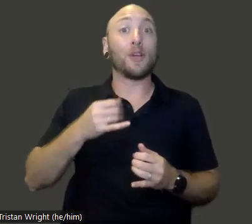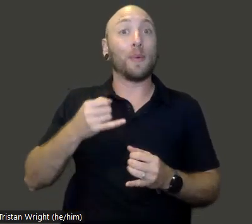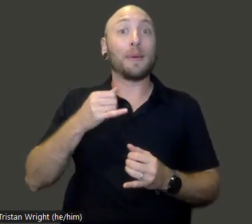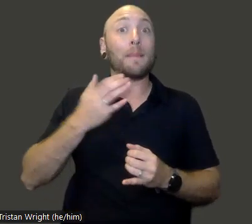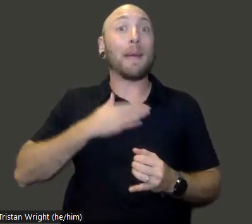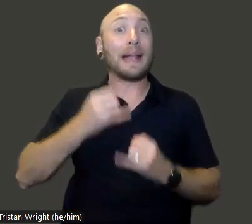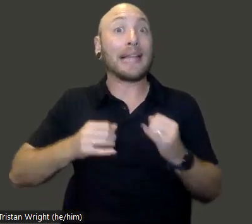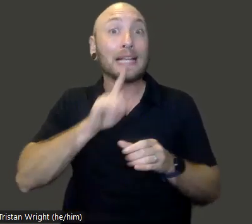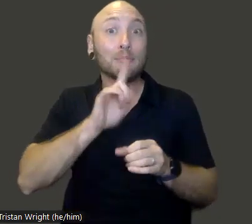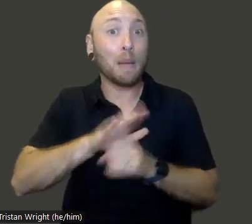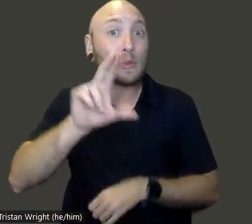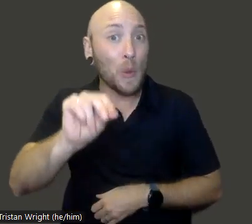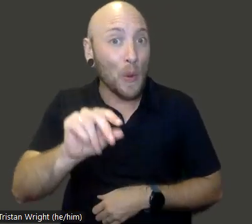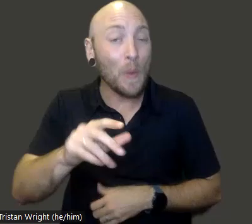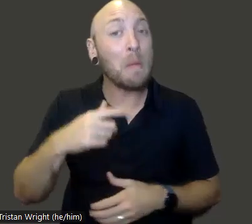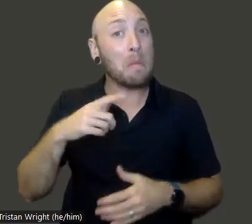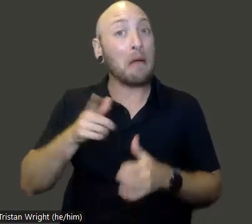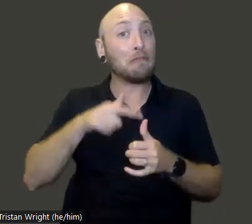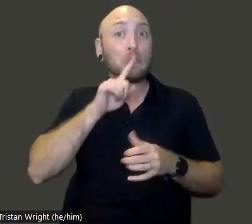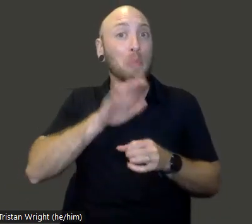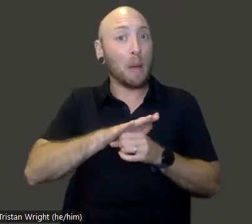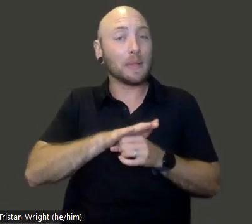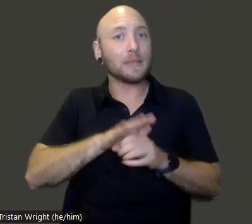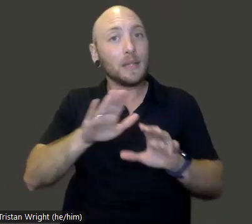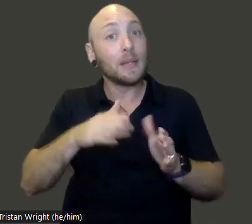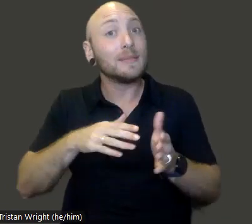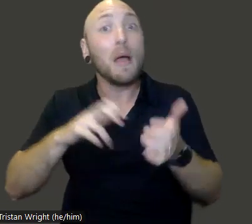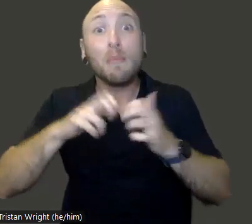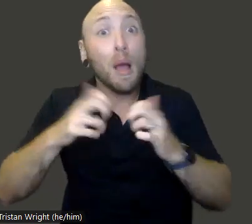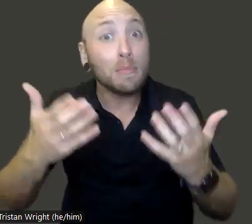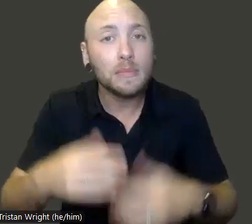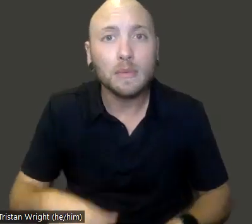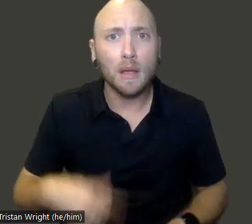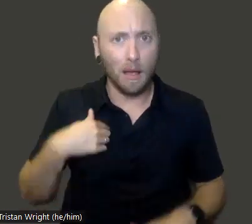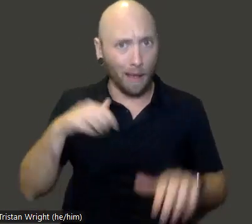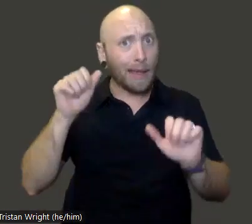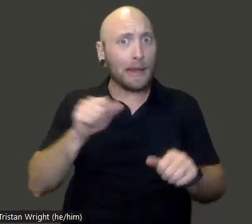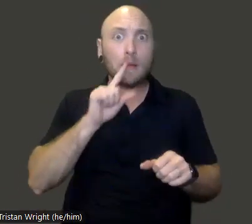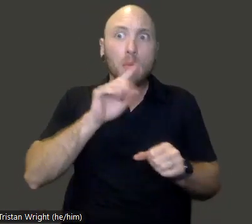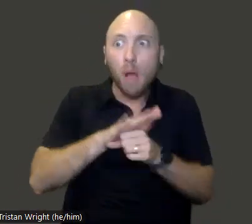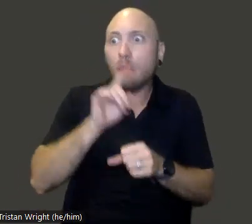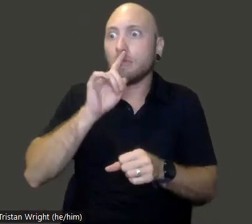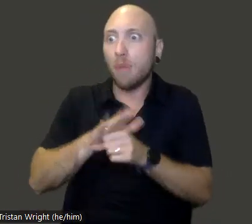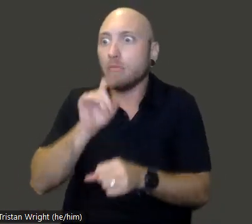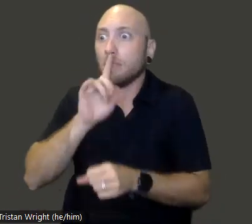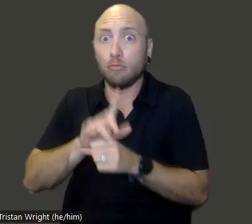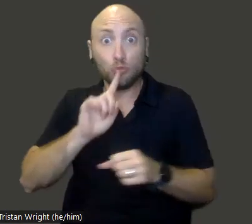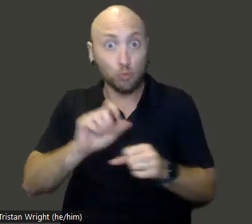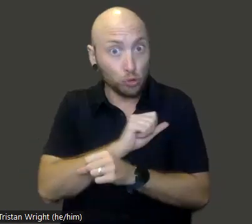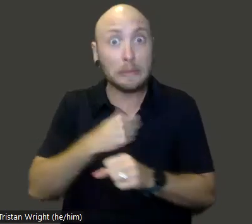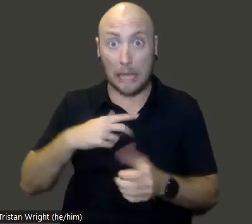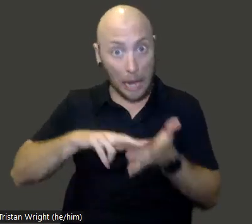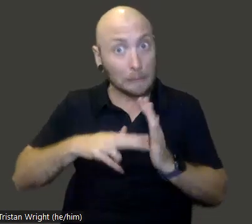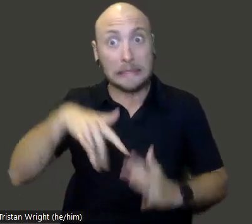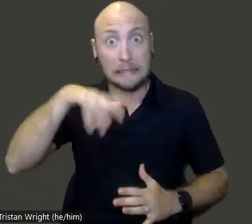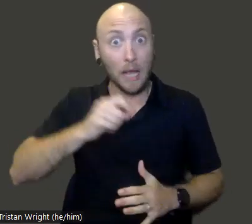I meant. And the problem for me is that I can make these promises and I can really mean them with all my heart, but I'm just not able to keep